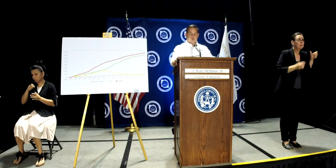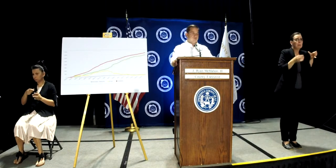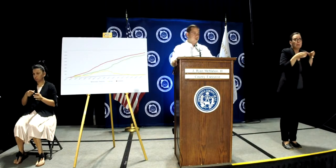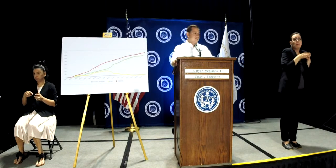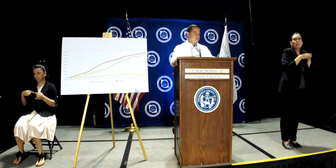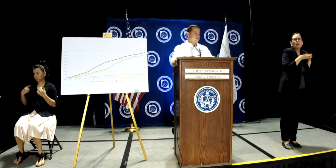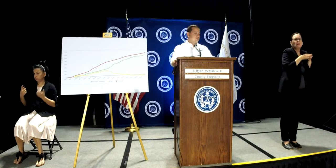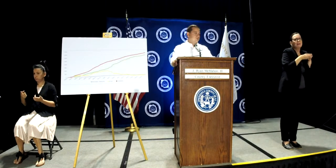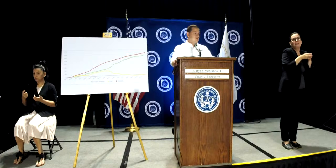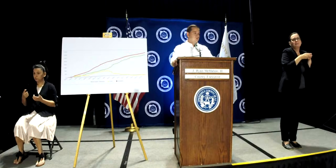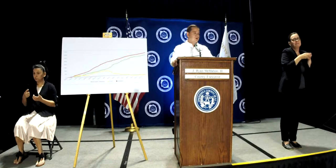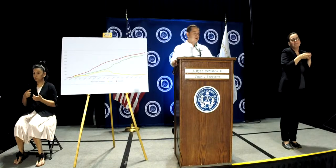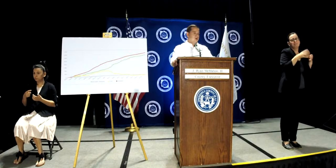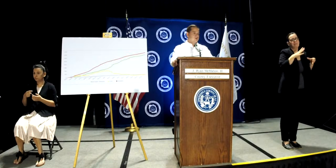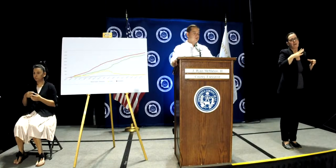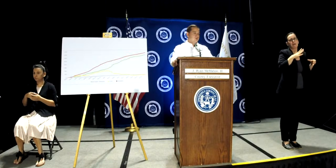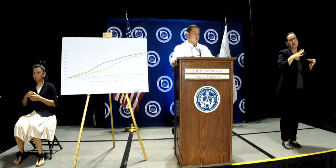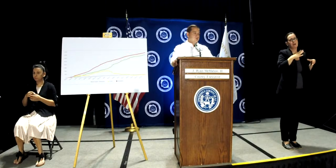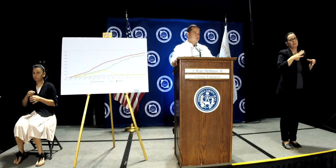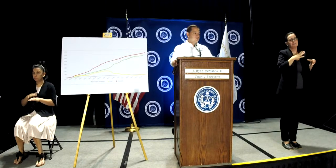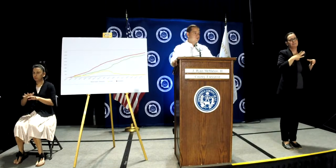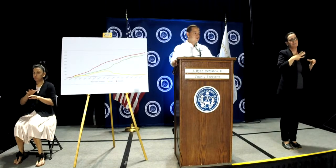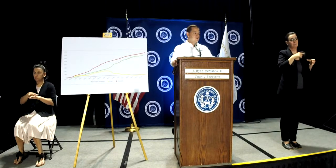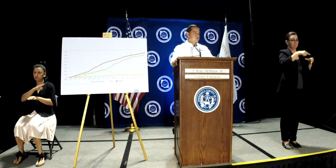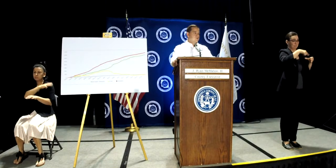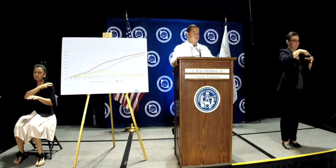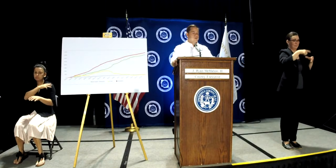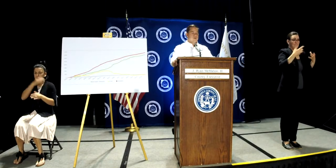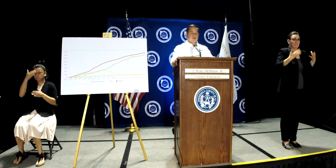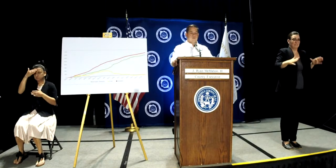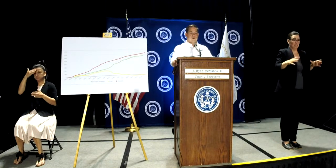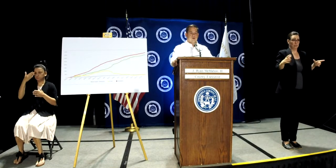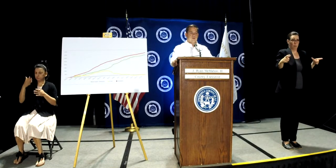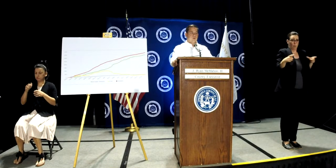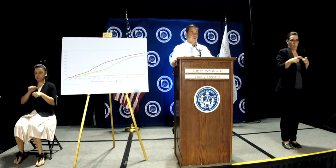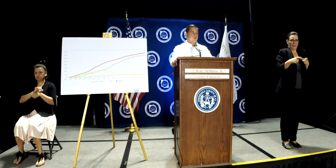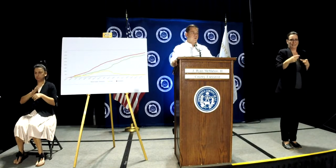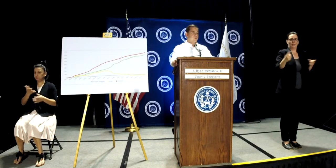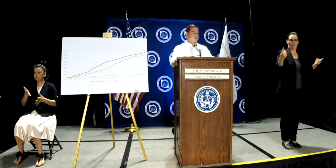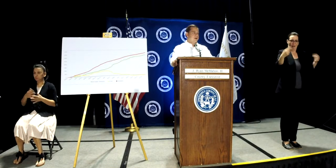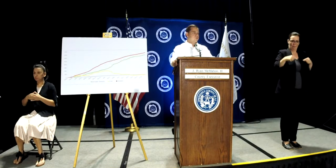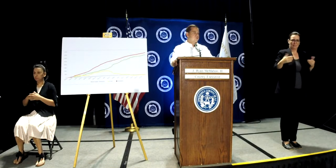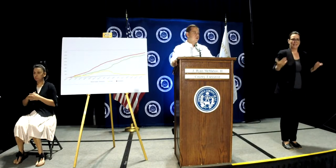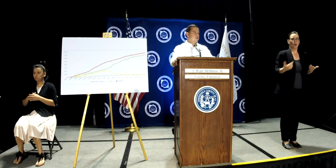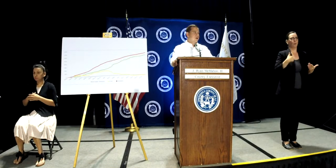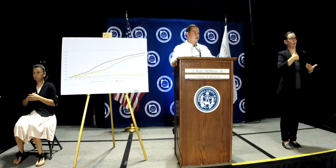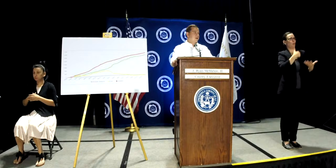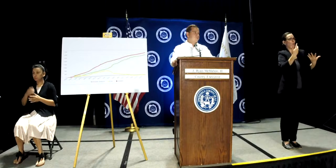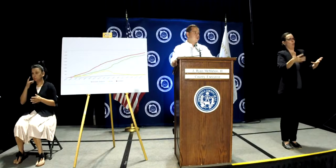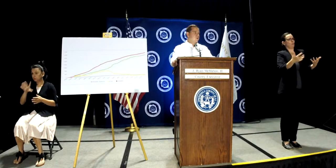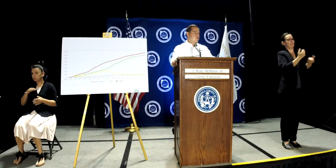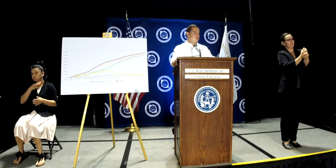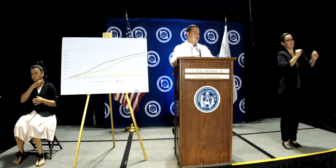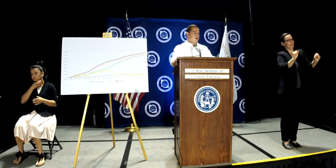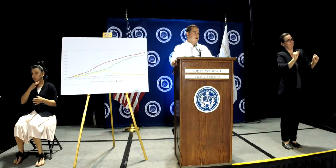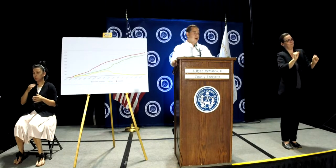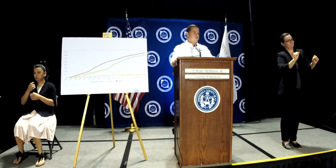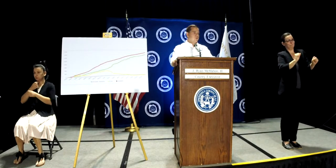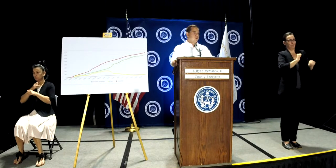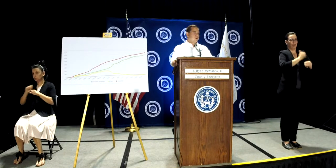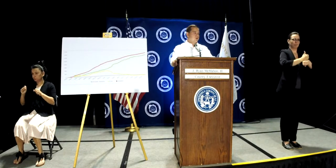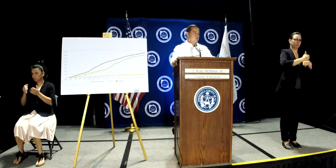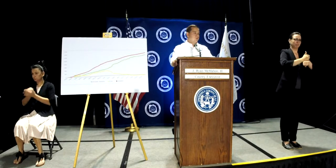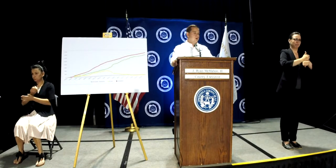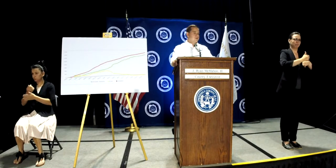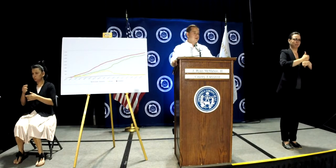coming into a very safe community. One can argue those students are safer here than they were in their hometowns, many of them. So I